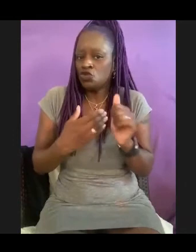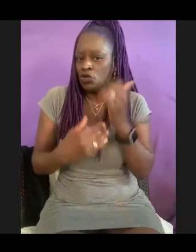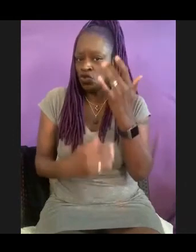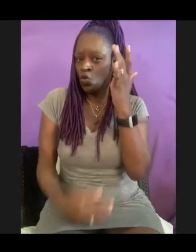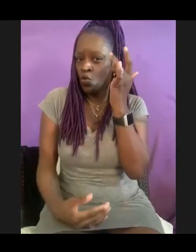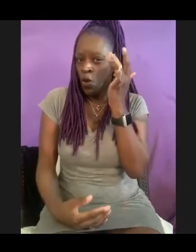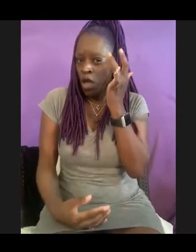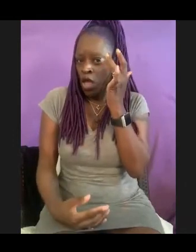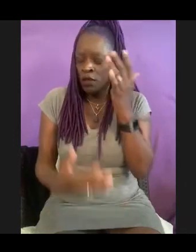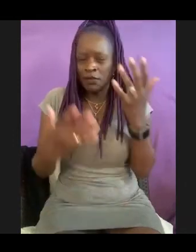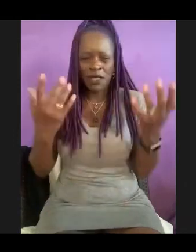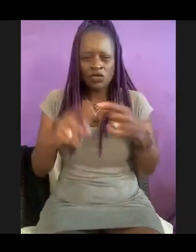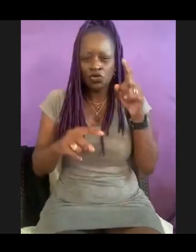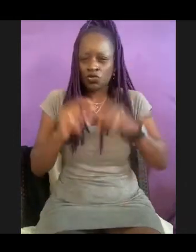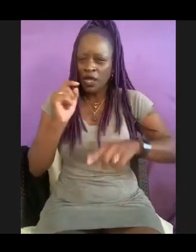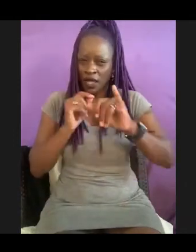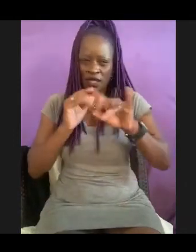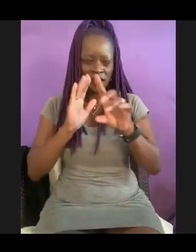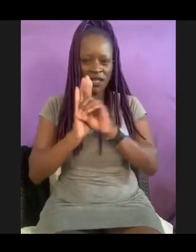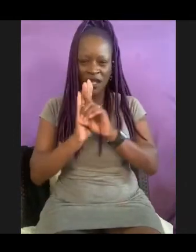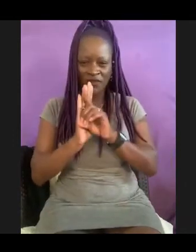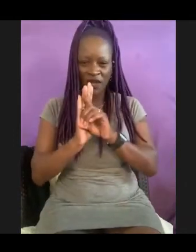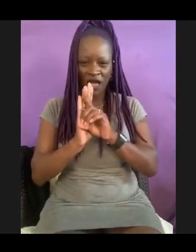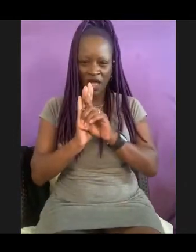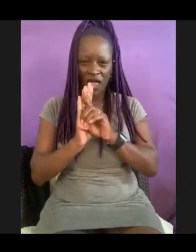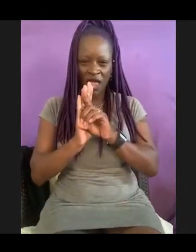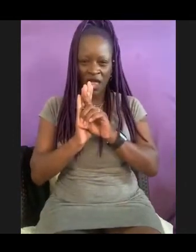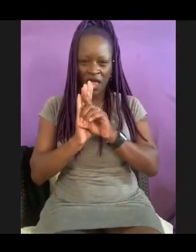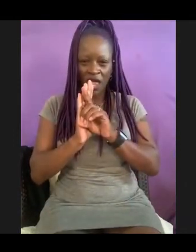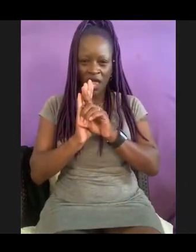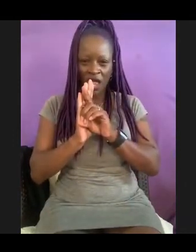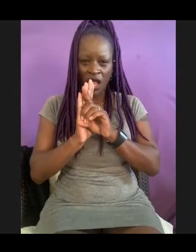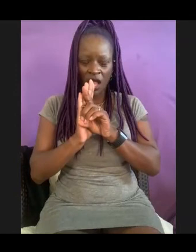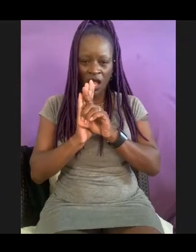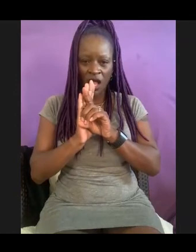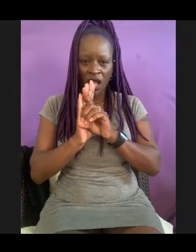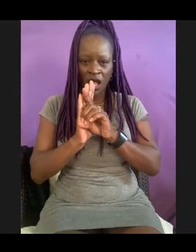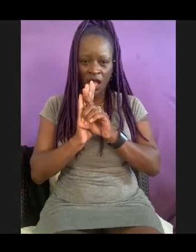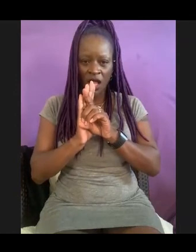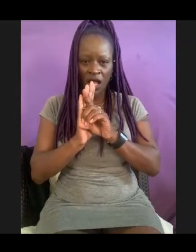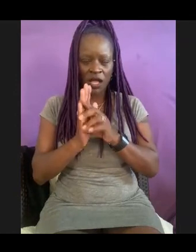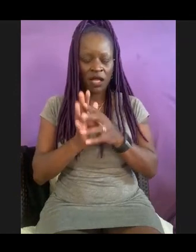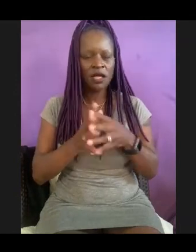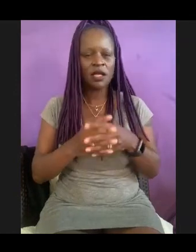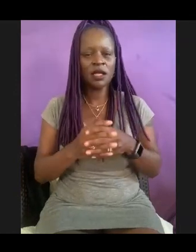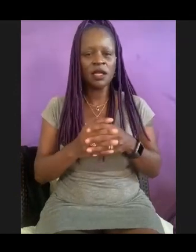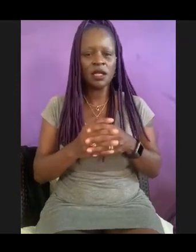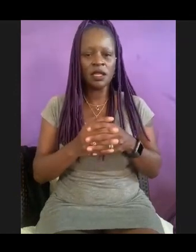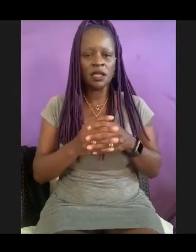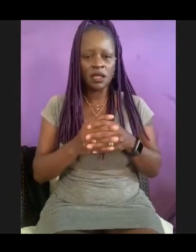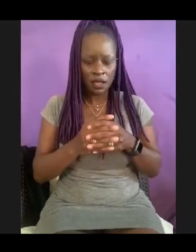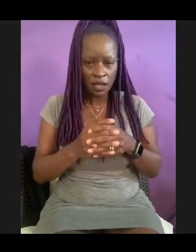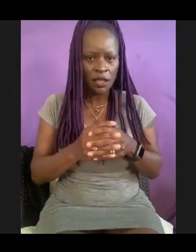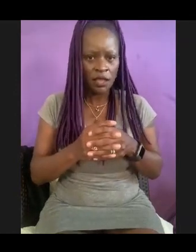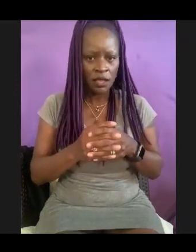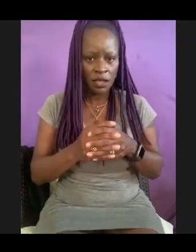identifiable perpetrator. In fact, its effects are evident as in action